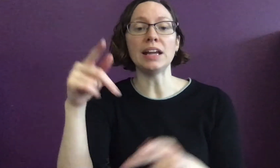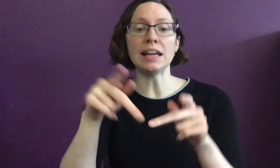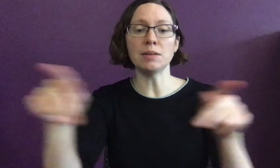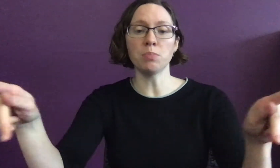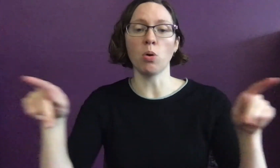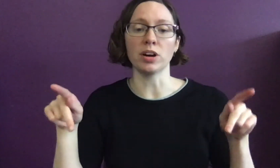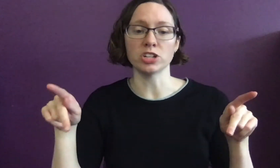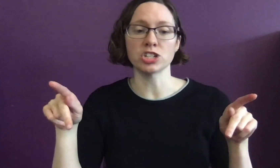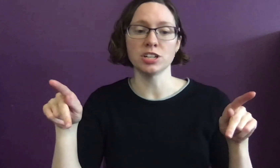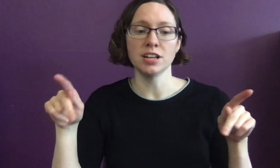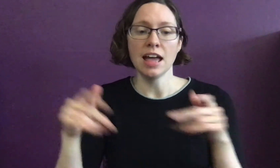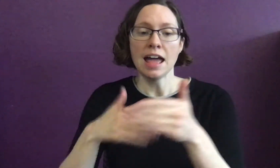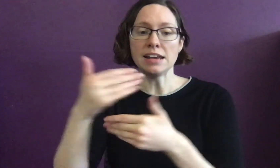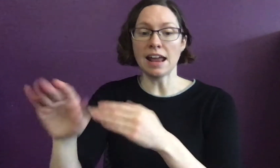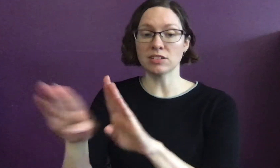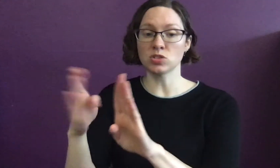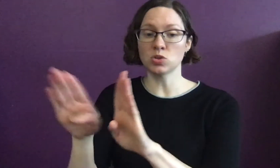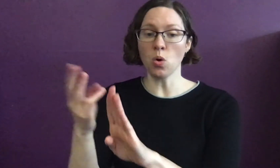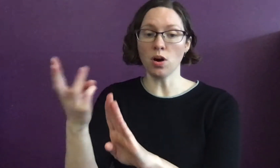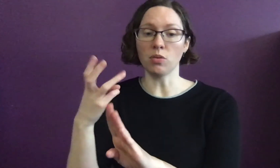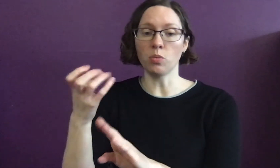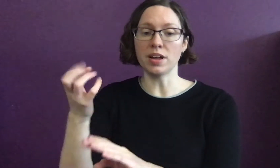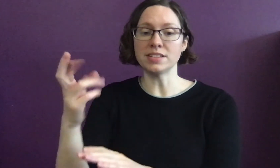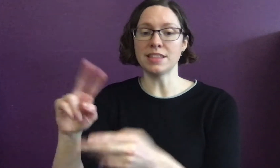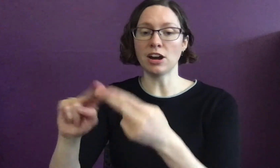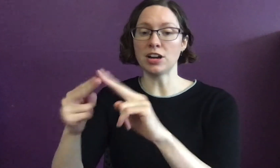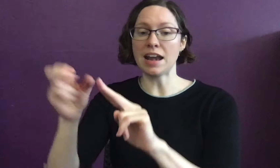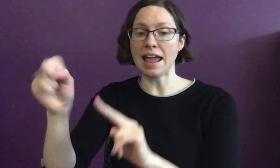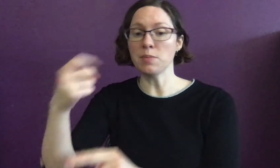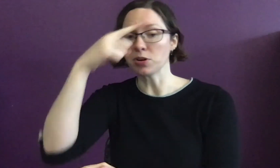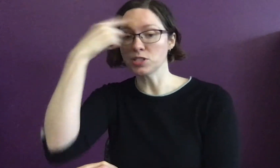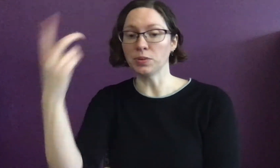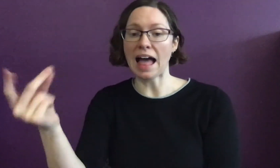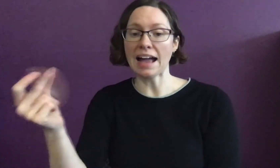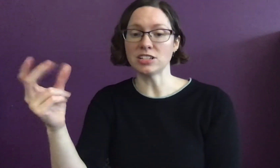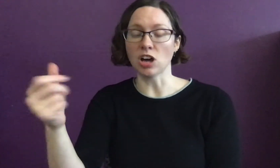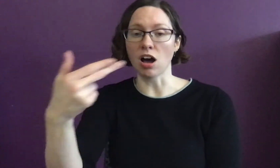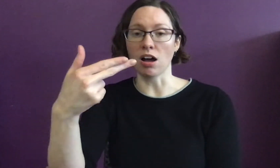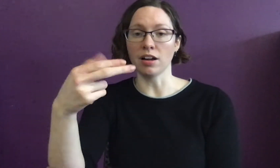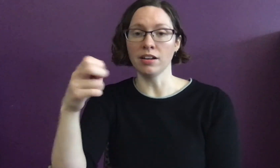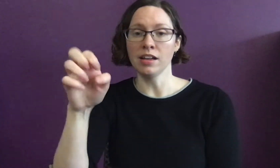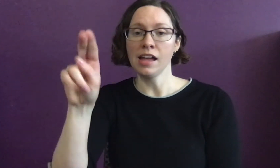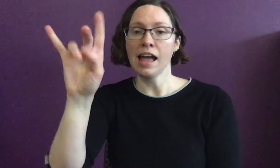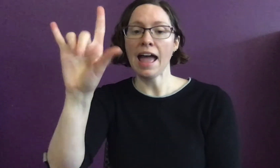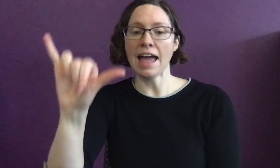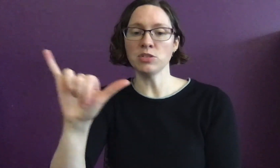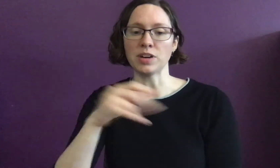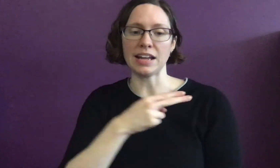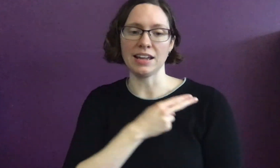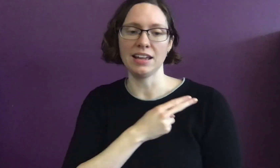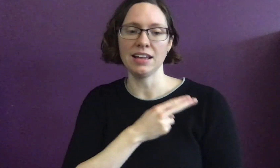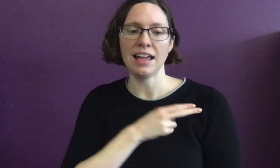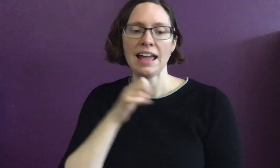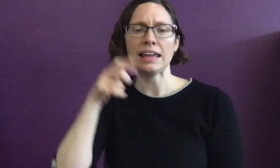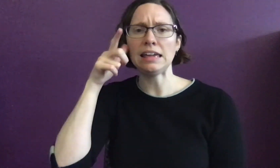green porch. Next door was their neighbor's black dog, Henry. He